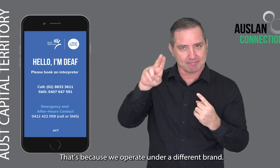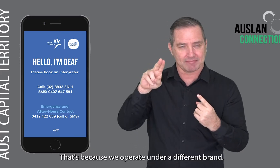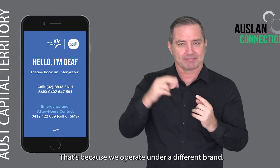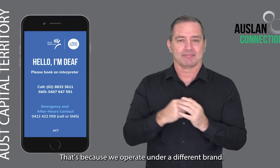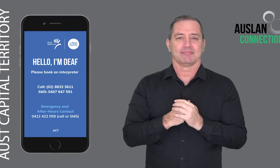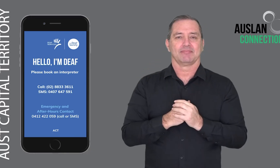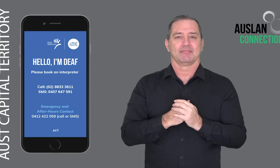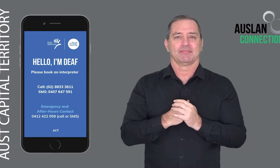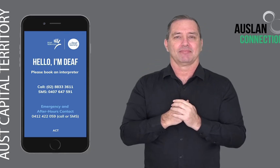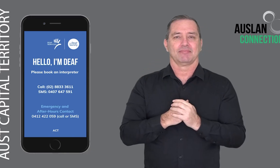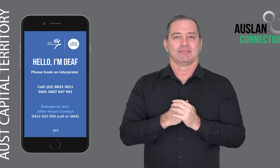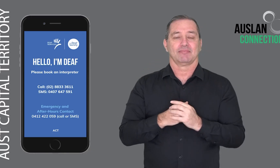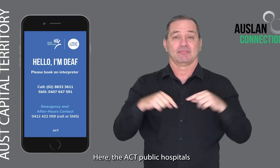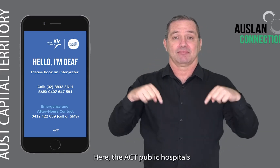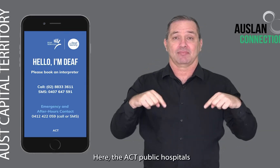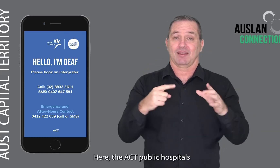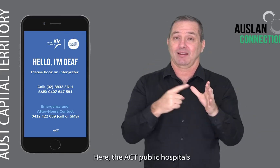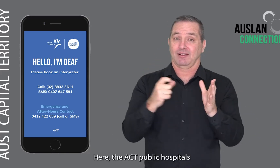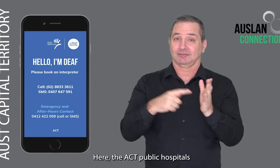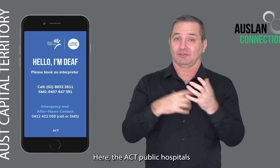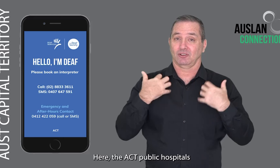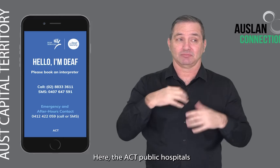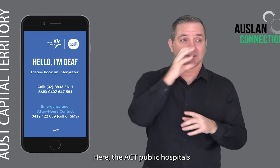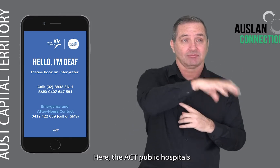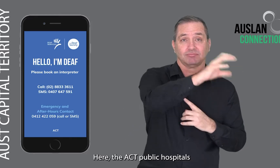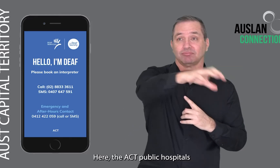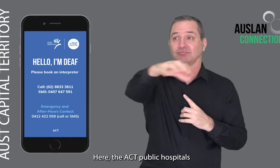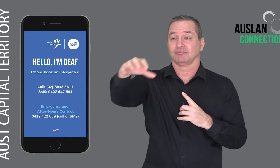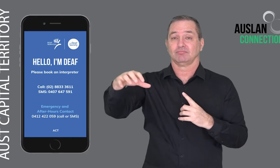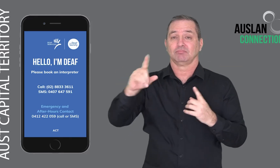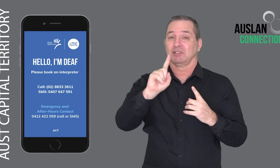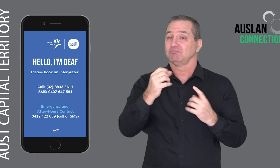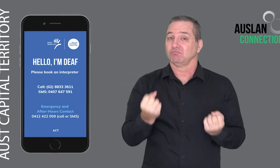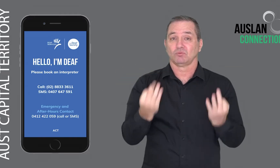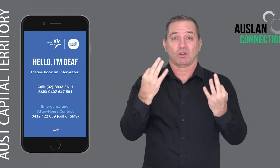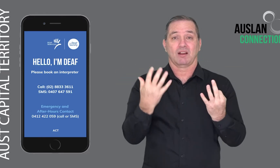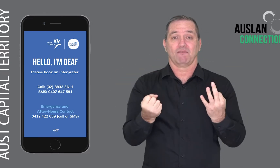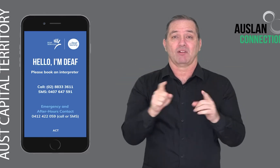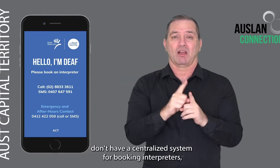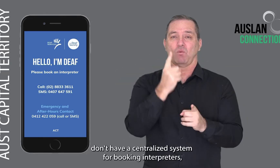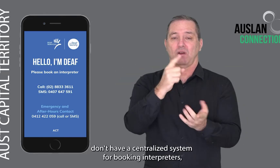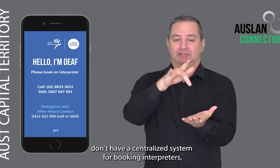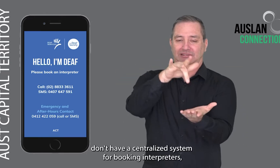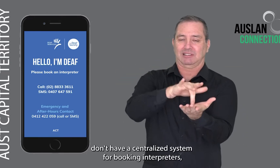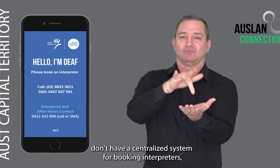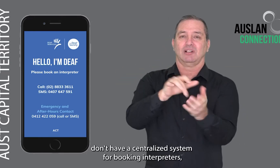is different. Here, the ACT public hospitals don't have a